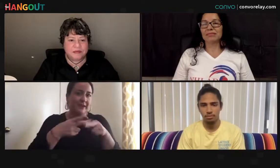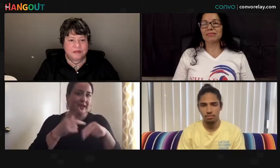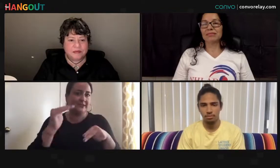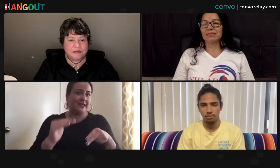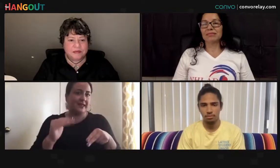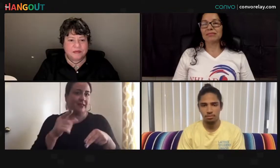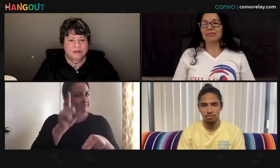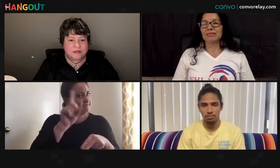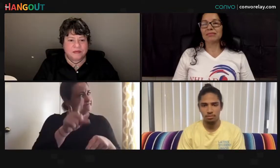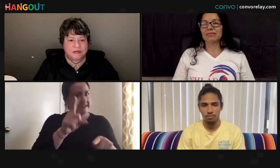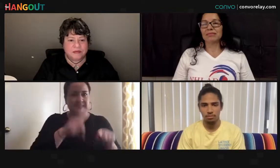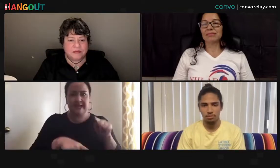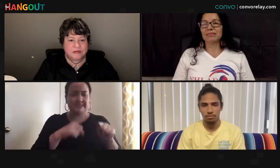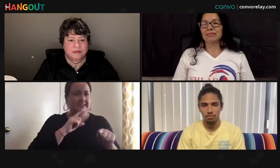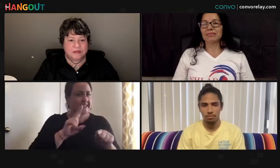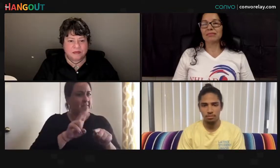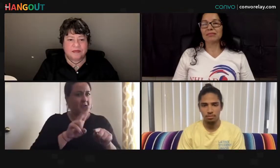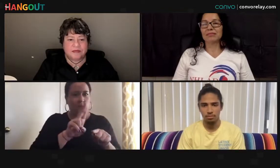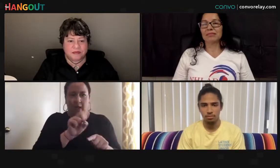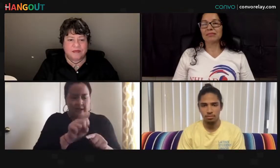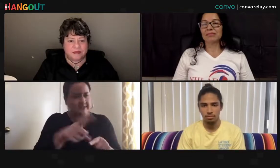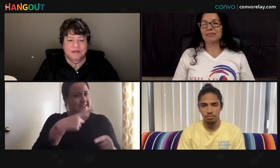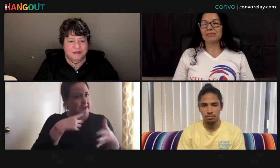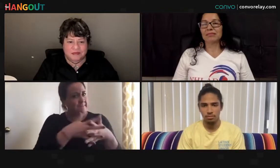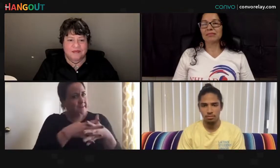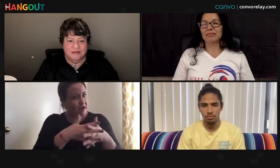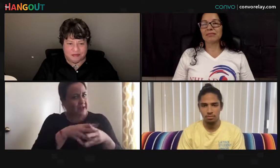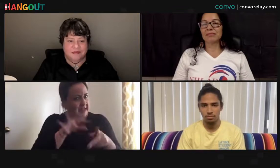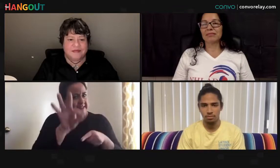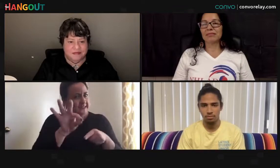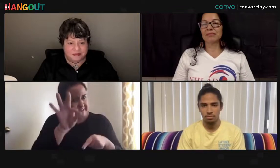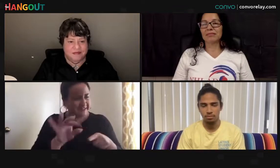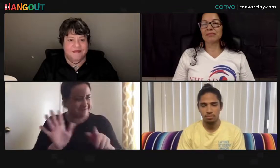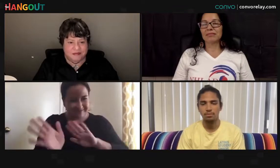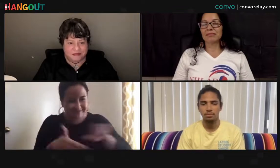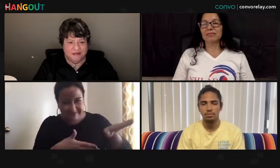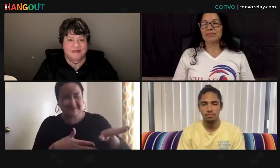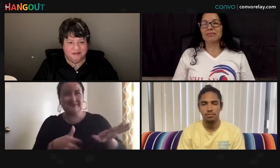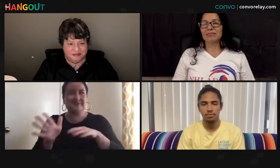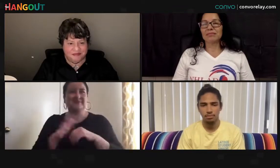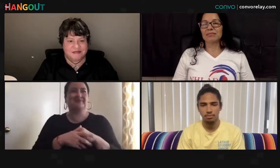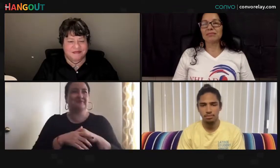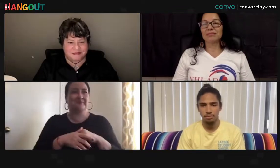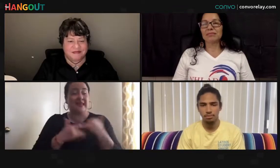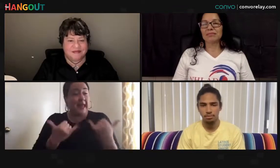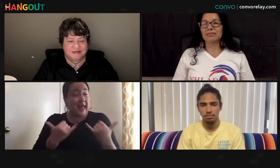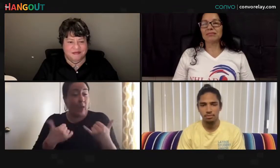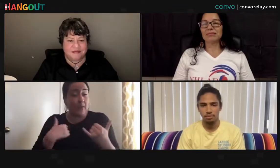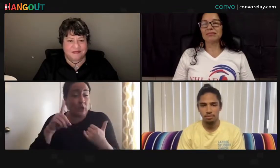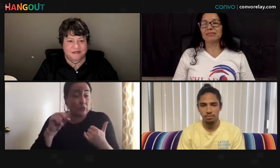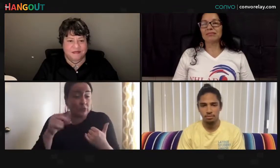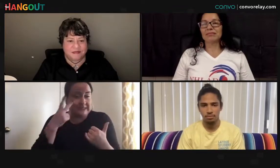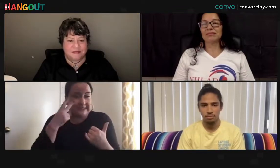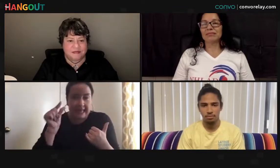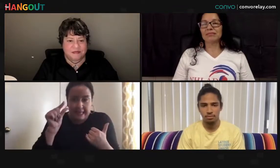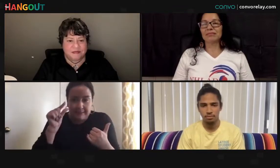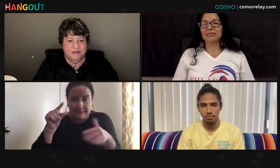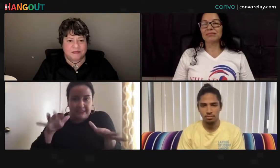example, with Ivy, you mentioned as when you were little, they were trying to tell you that you moved to America and not the US. And so